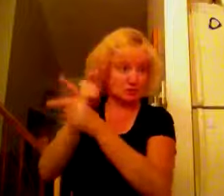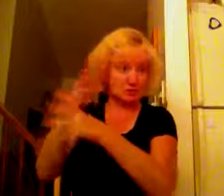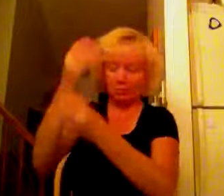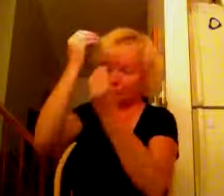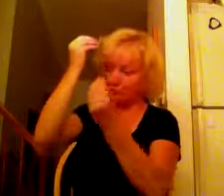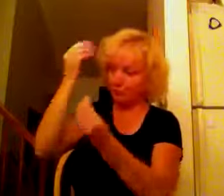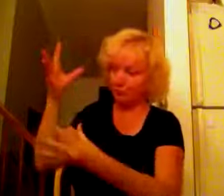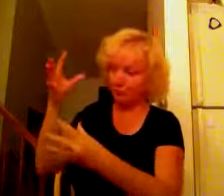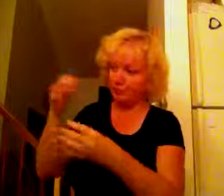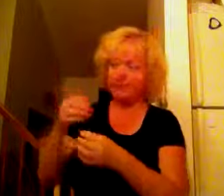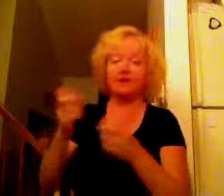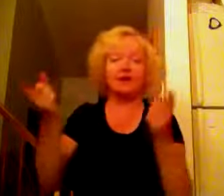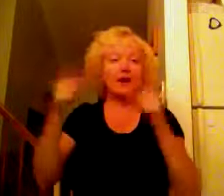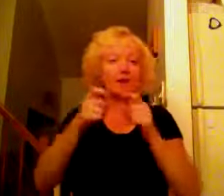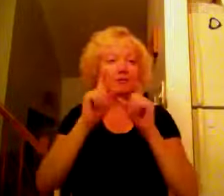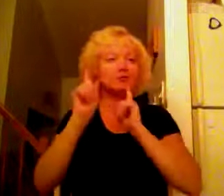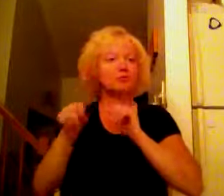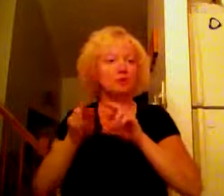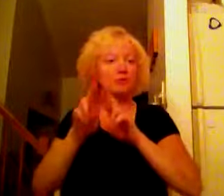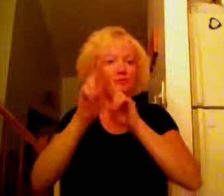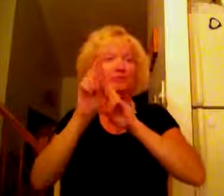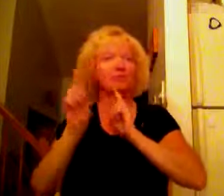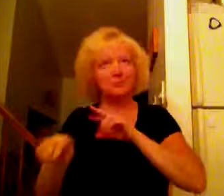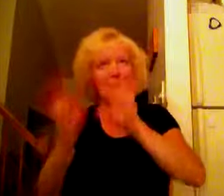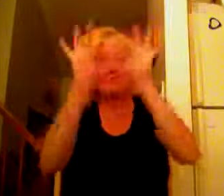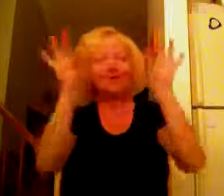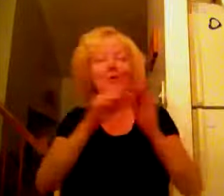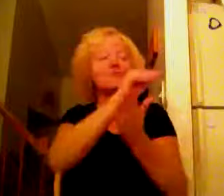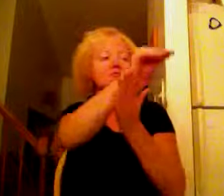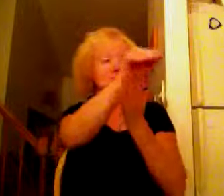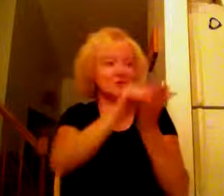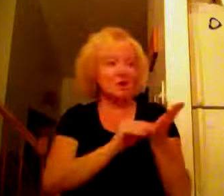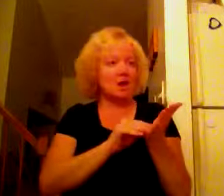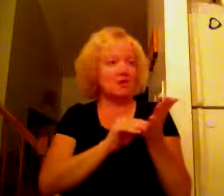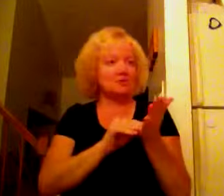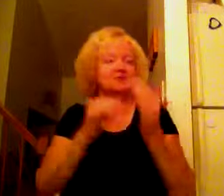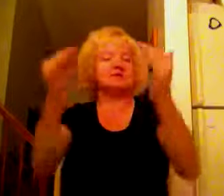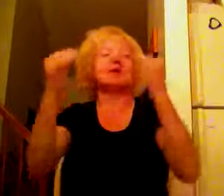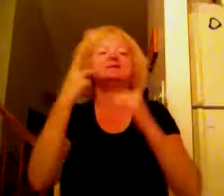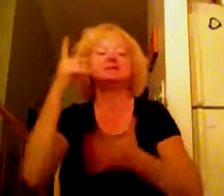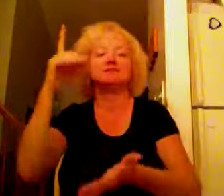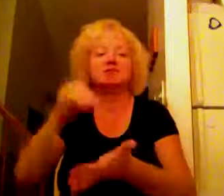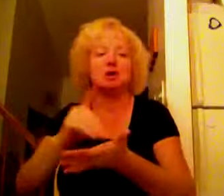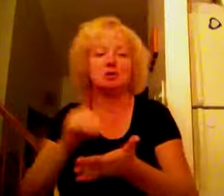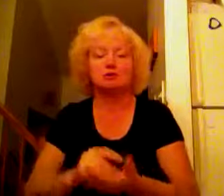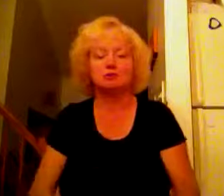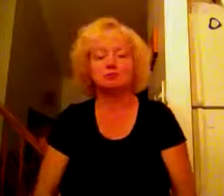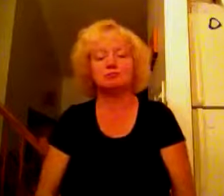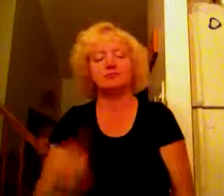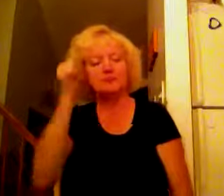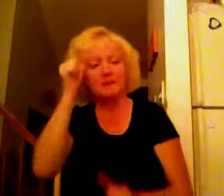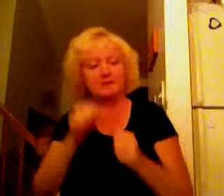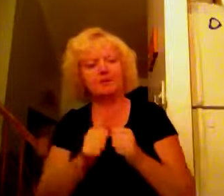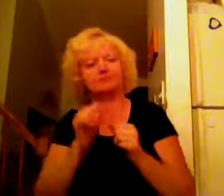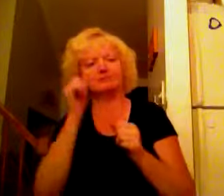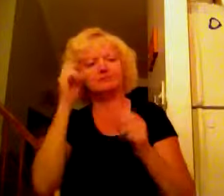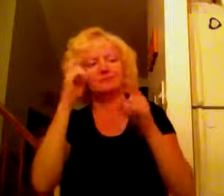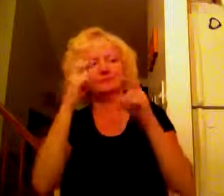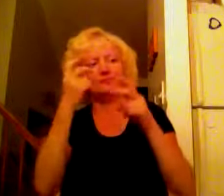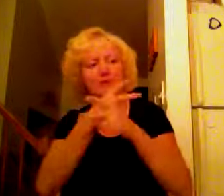see a doctor. Remember, to avoid exposure to blood, assess the situation and identify the problem. Then